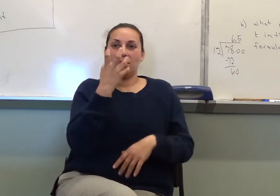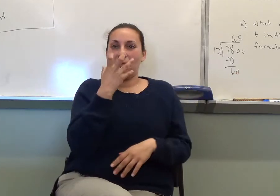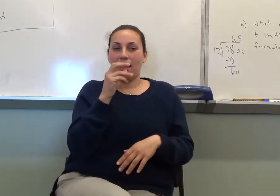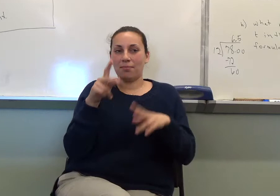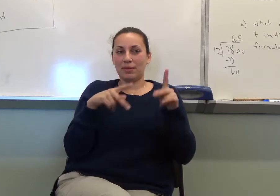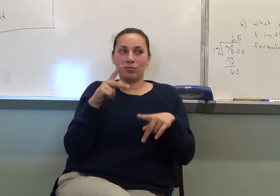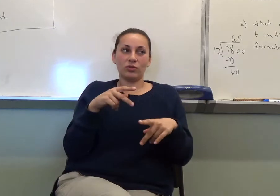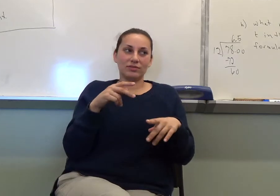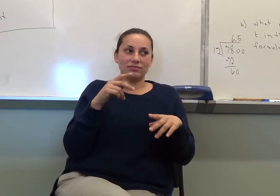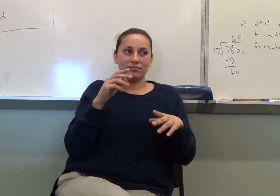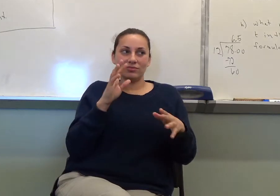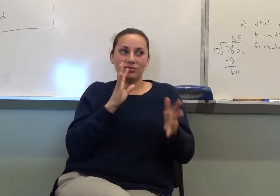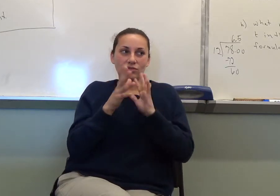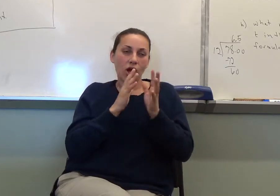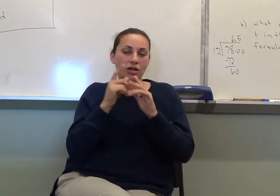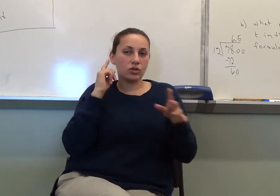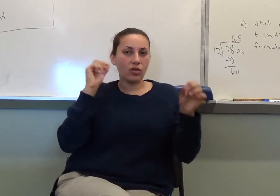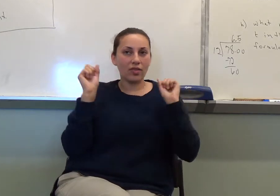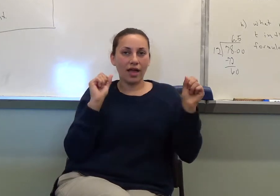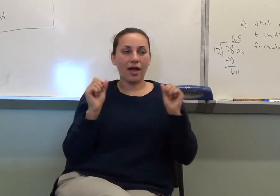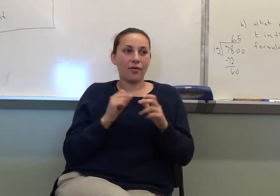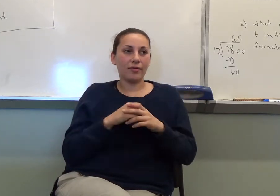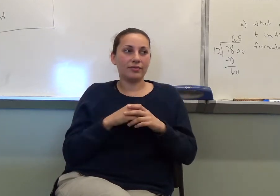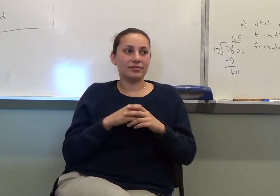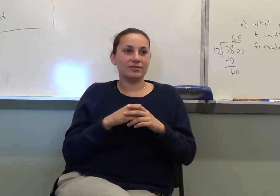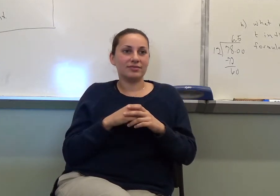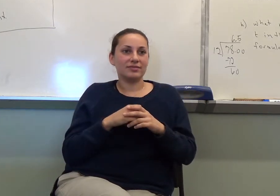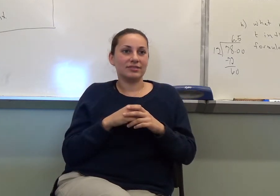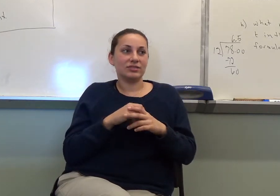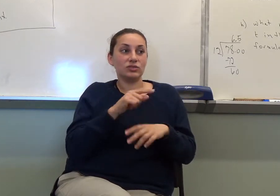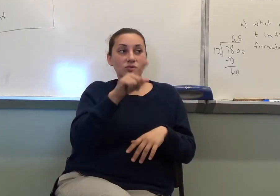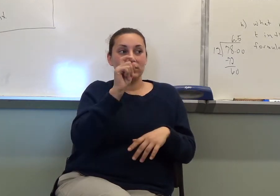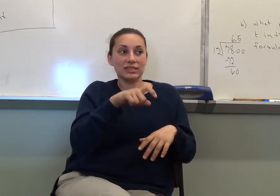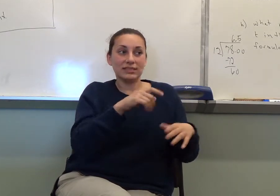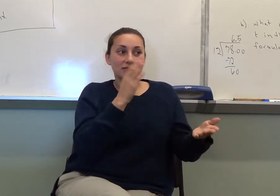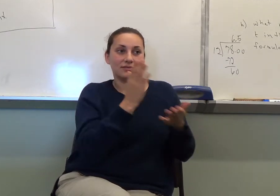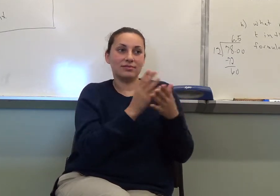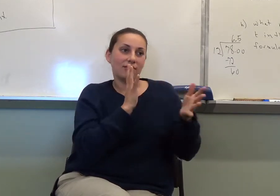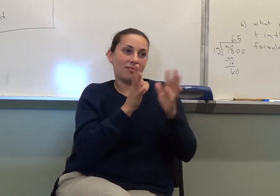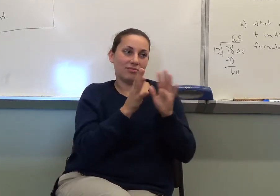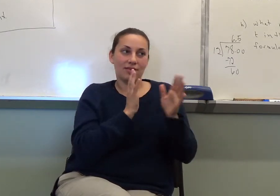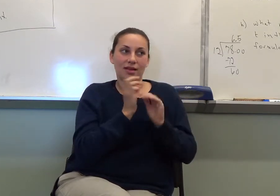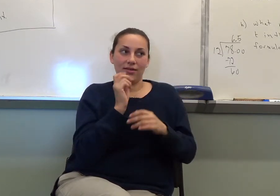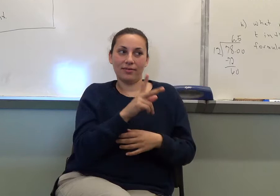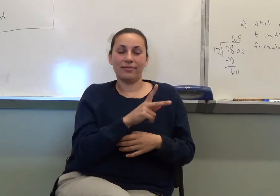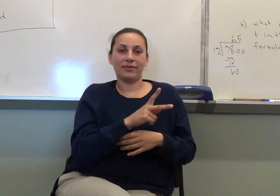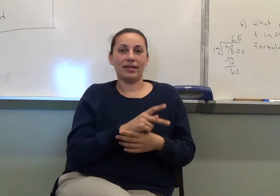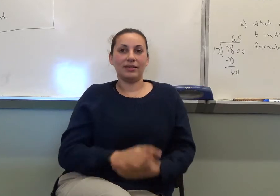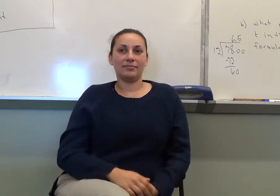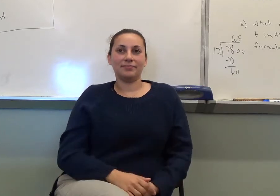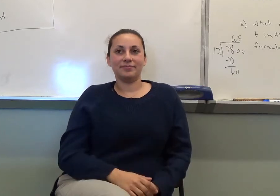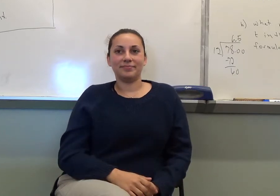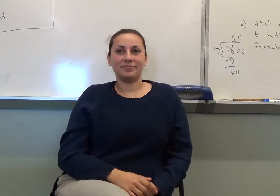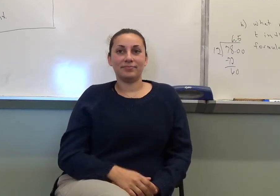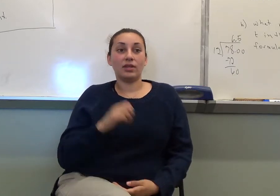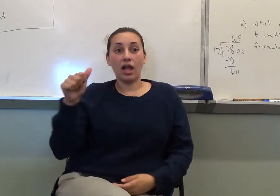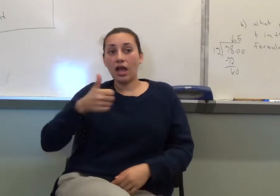just keep it to yourself. If you think it's way out of bounds, then that's your opinion. Whatever other people, it is